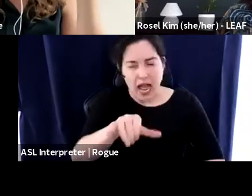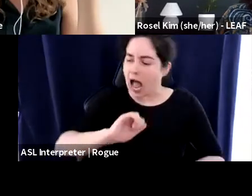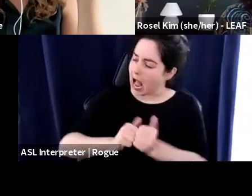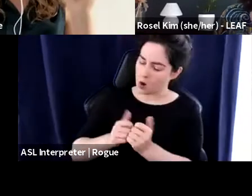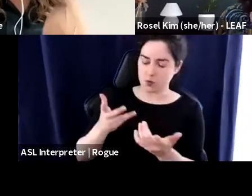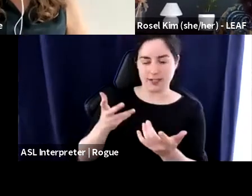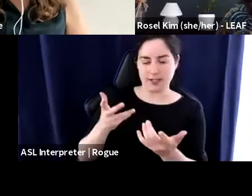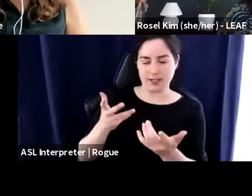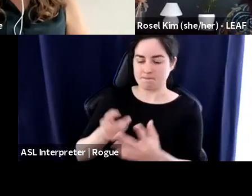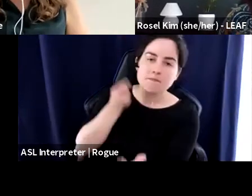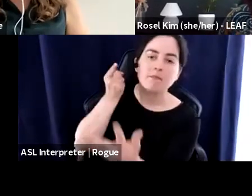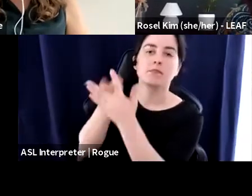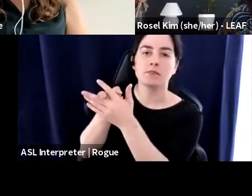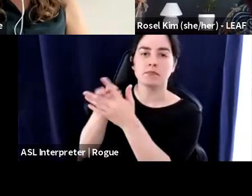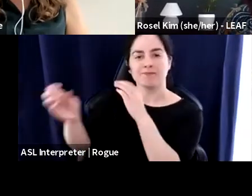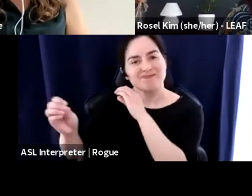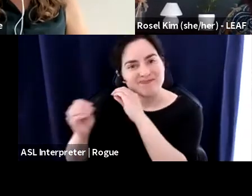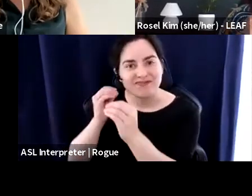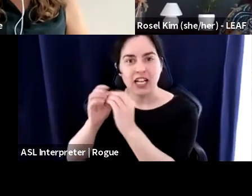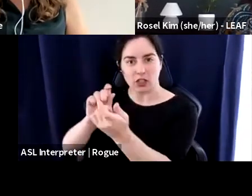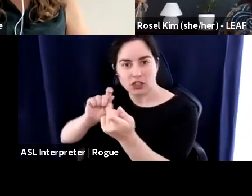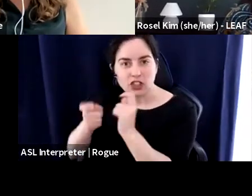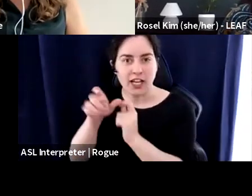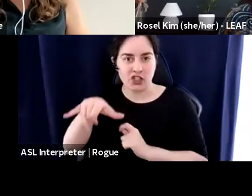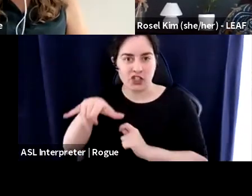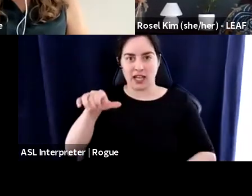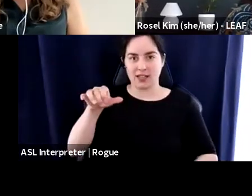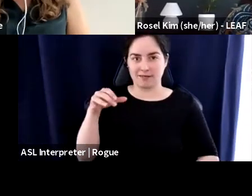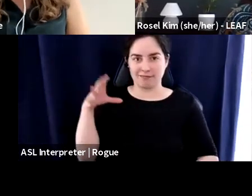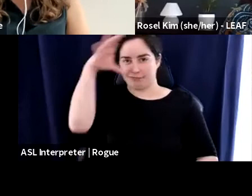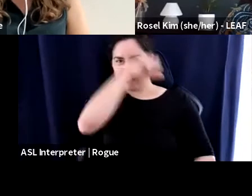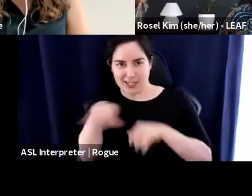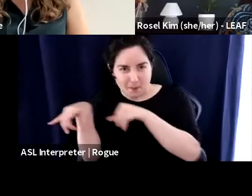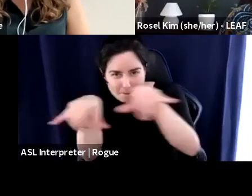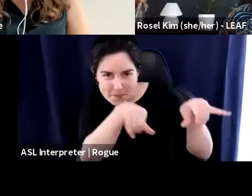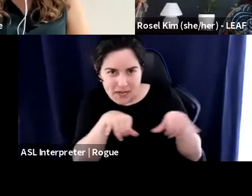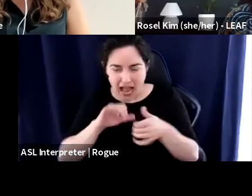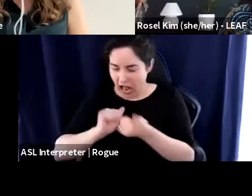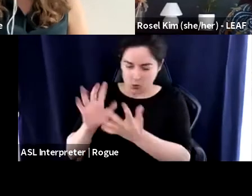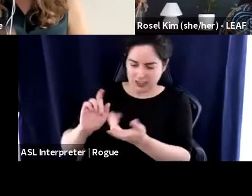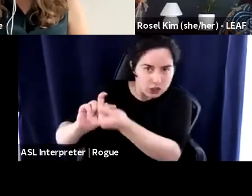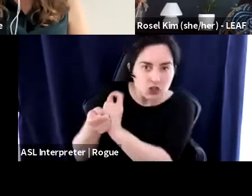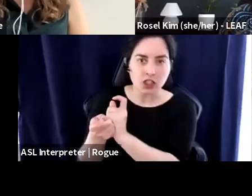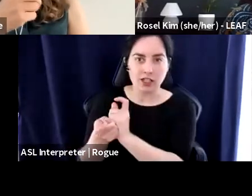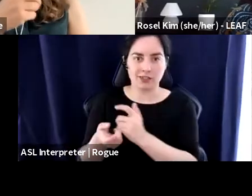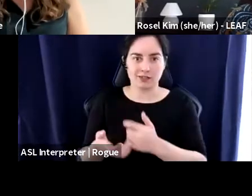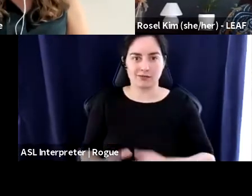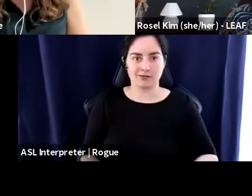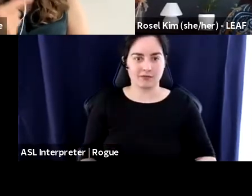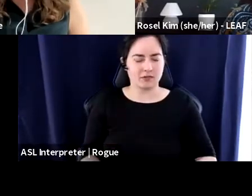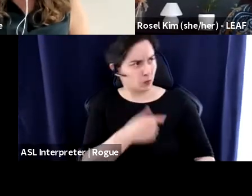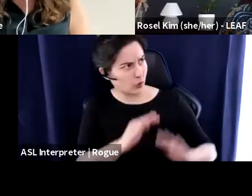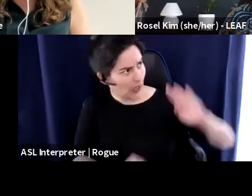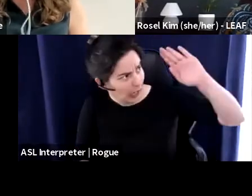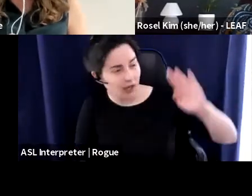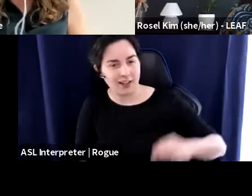stereotypes? I don't know if you're waving a bug away or raising your hand, Carrie. There's a fly